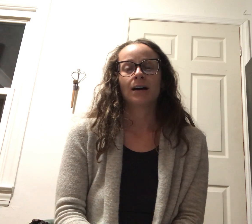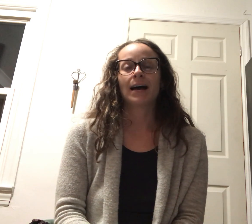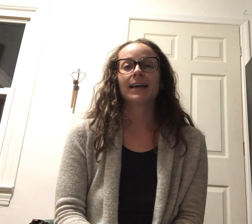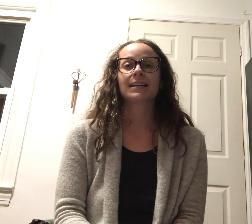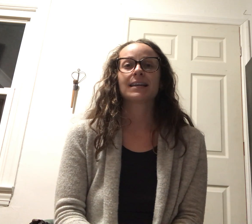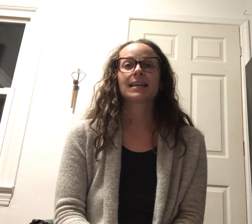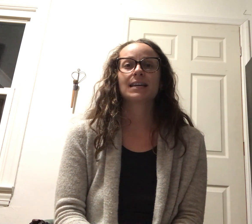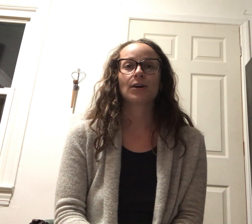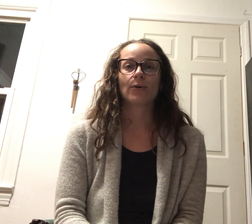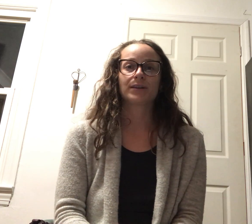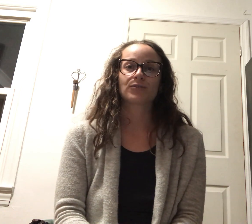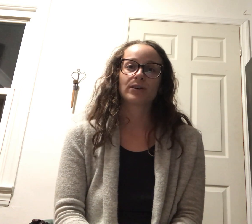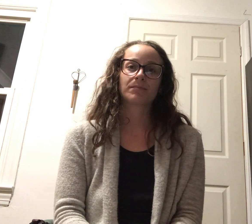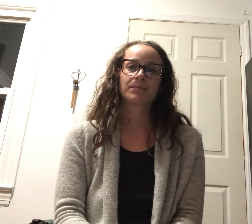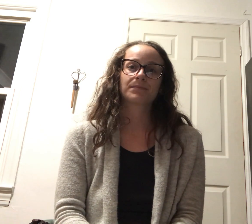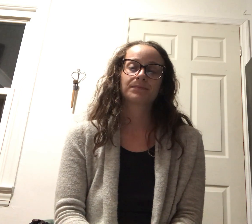I eat keto ice cream.